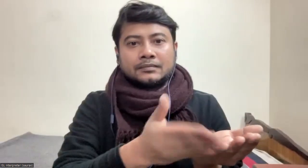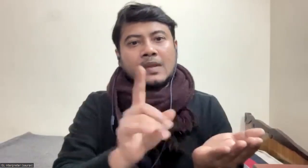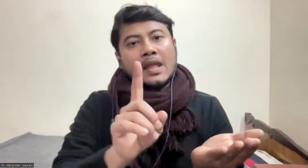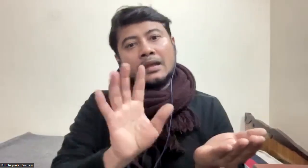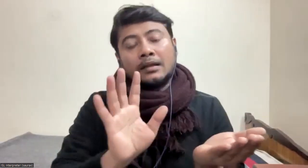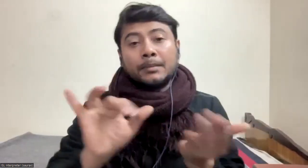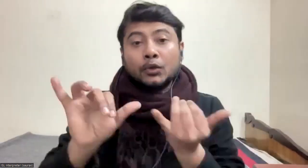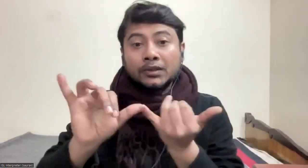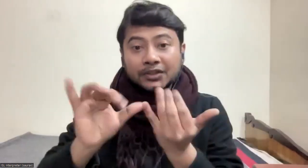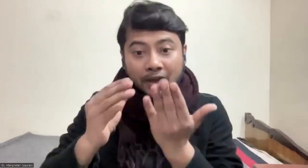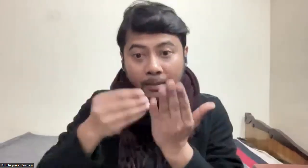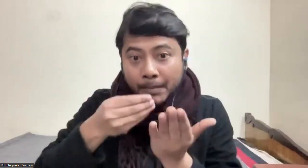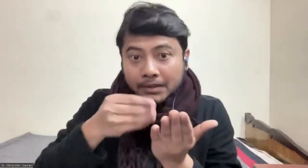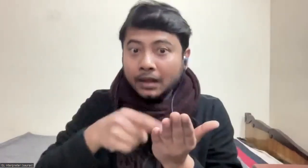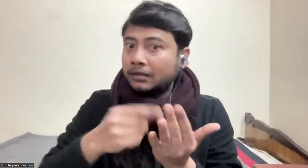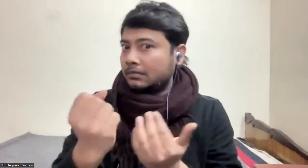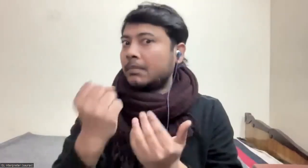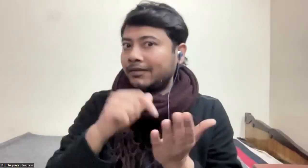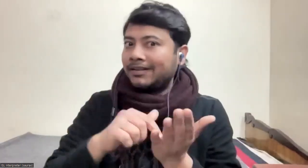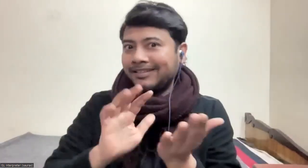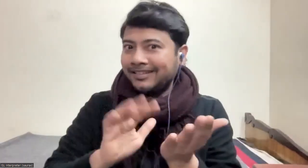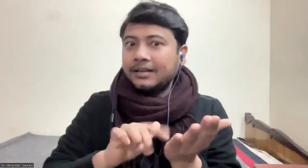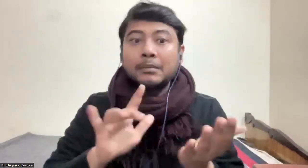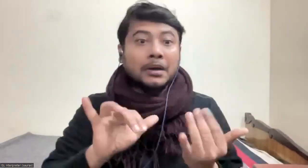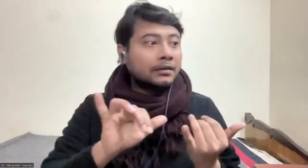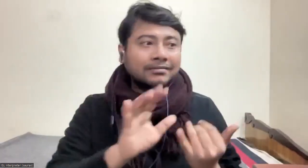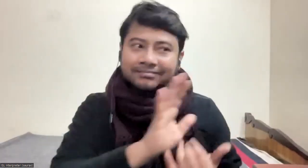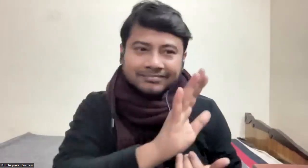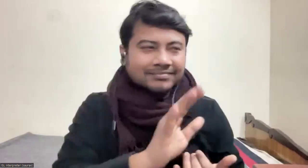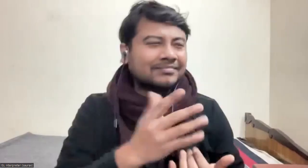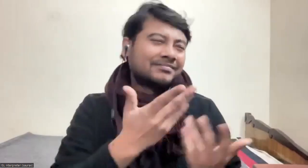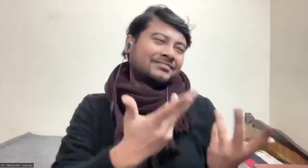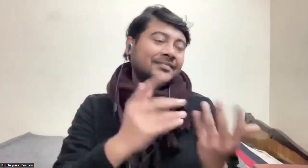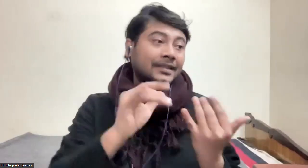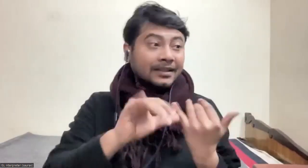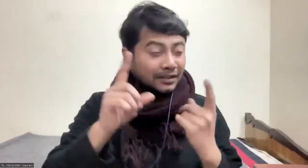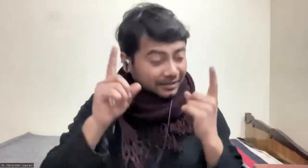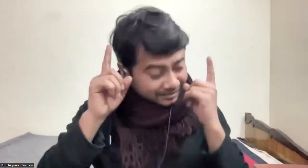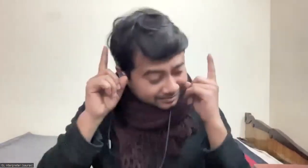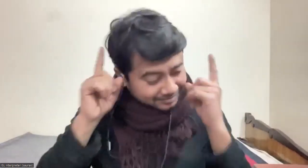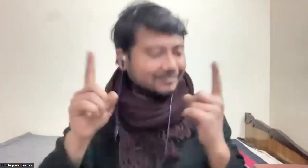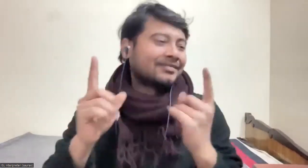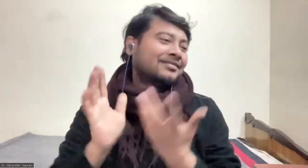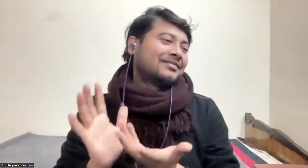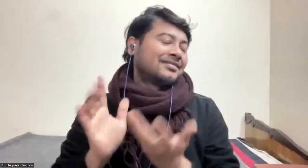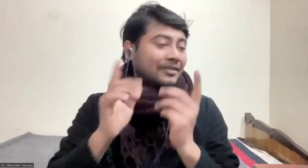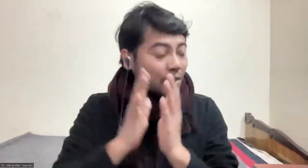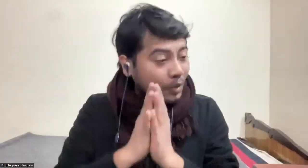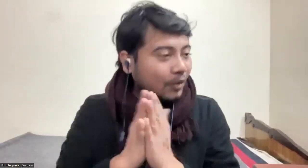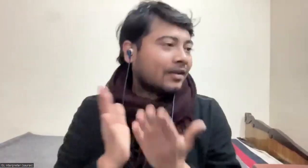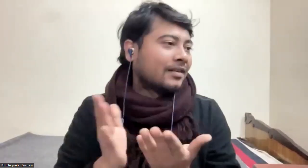That's it. But don't tell them that Krishna is supreme, Krishna you should chant. No. If you find that the other person